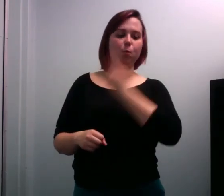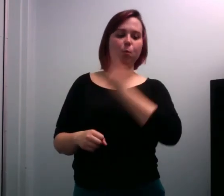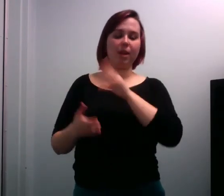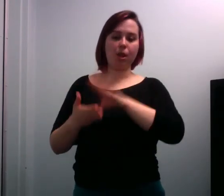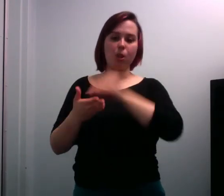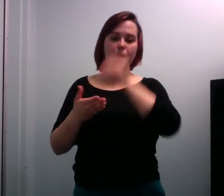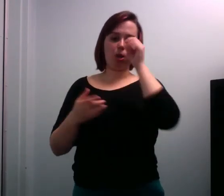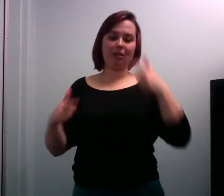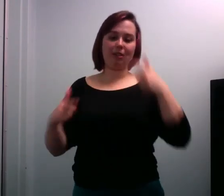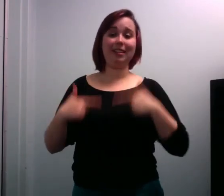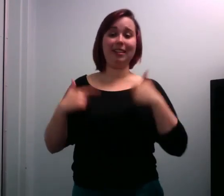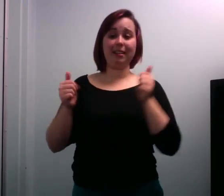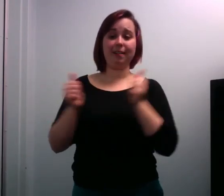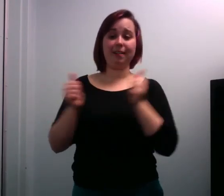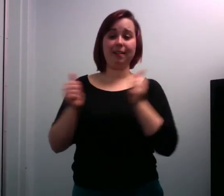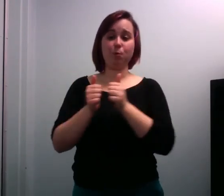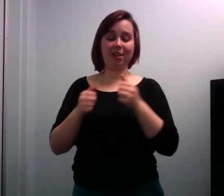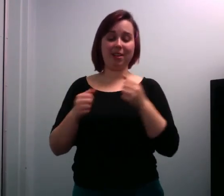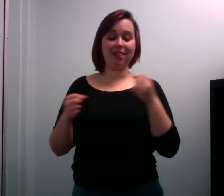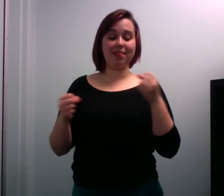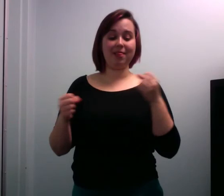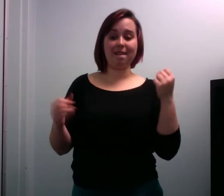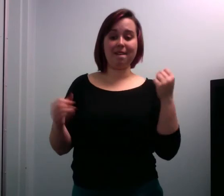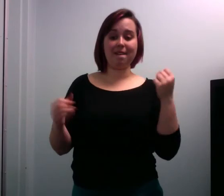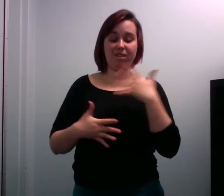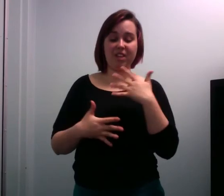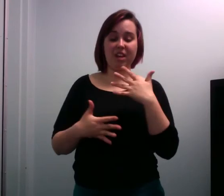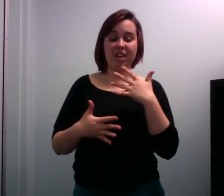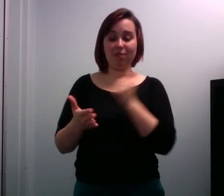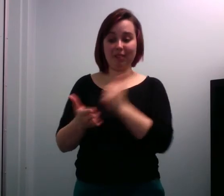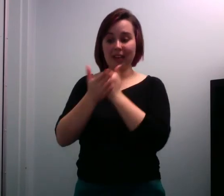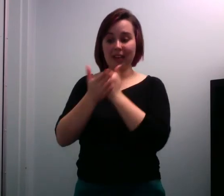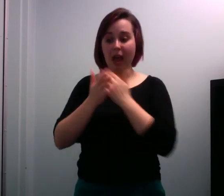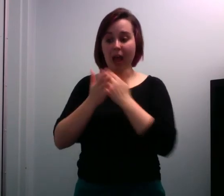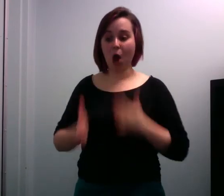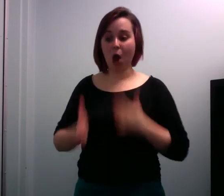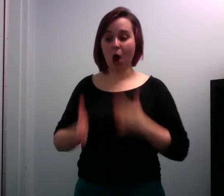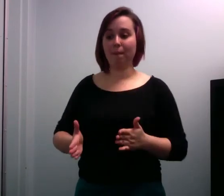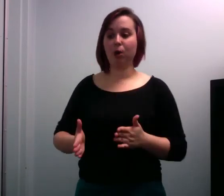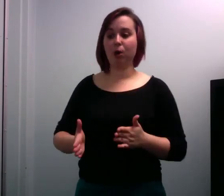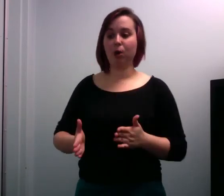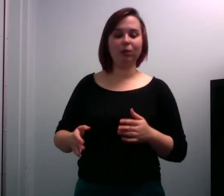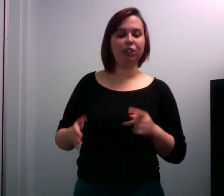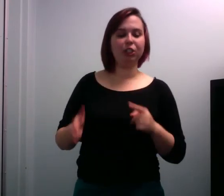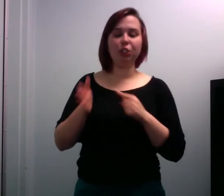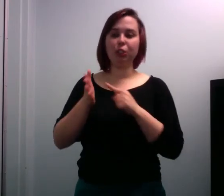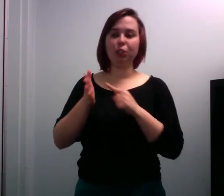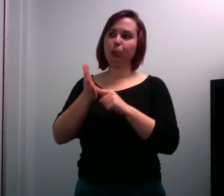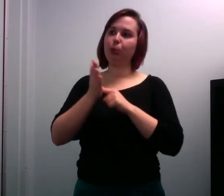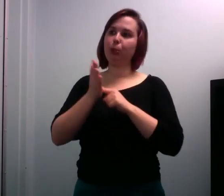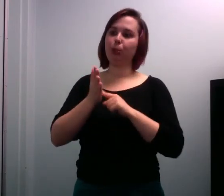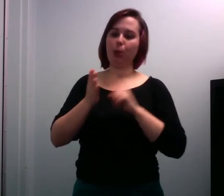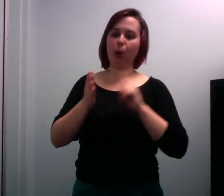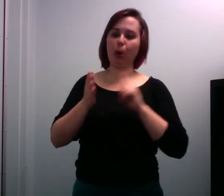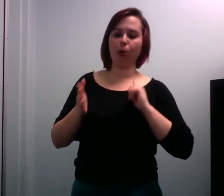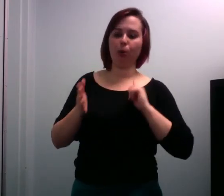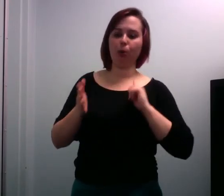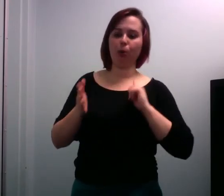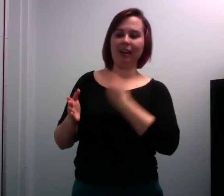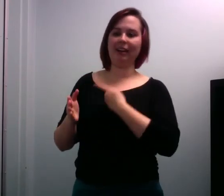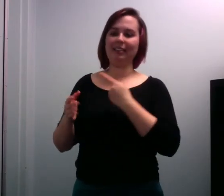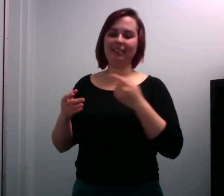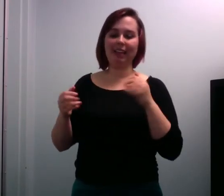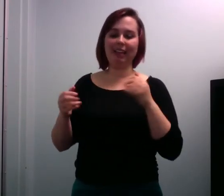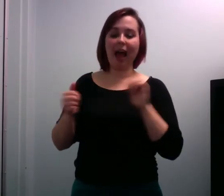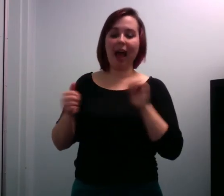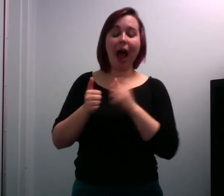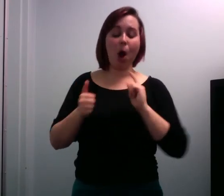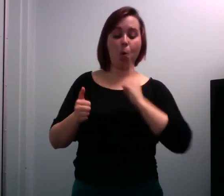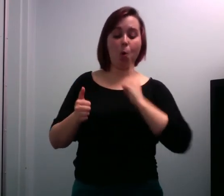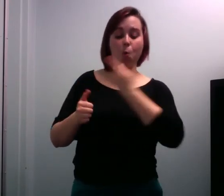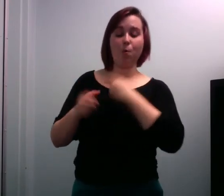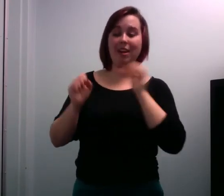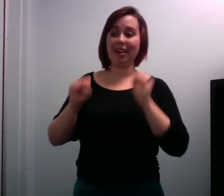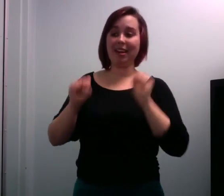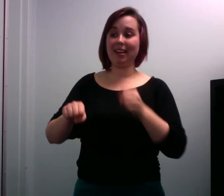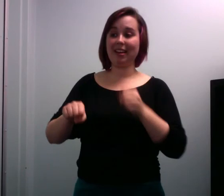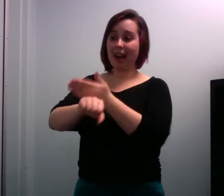which navigates our path in the direction of growth, use our minds and strength of spirit to expand our personal